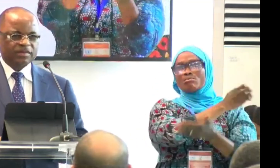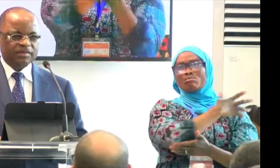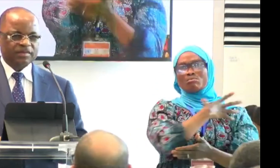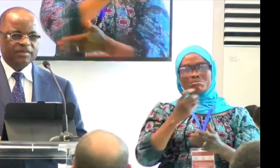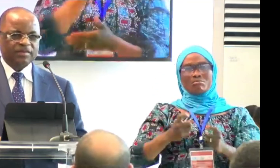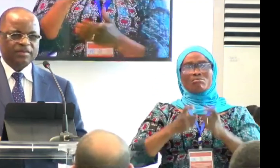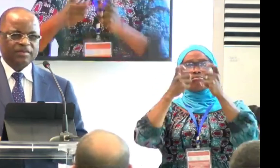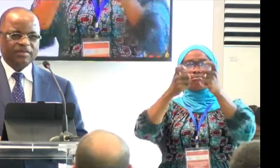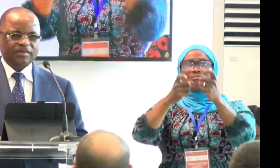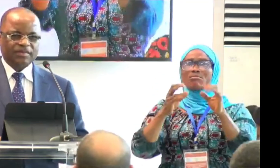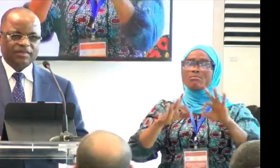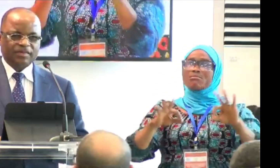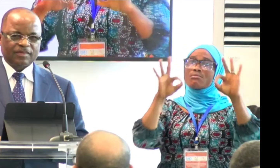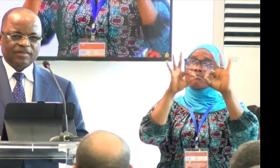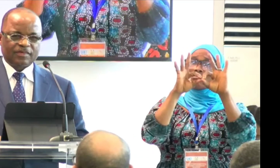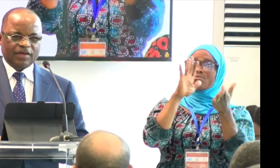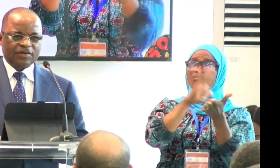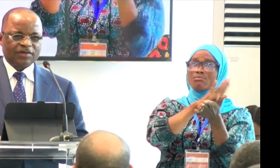document,